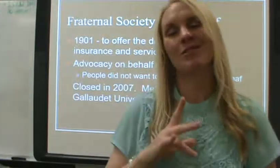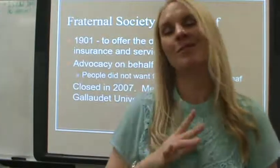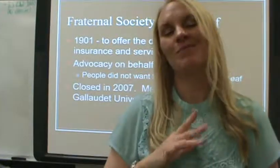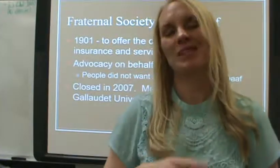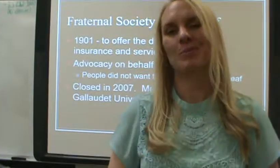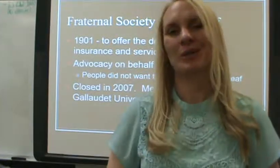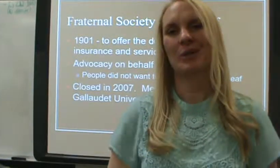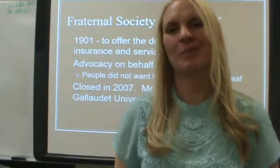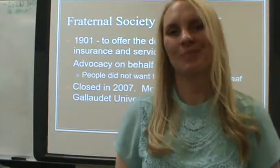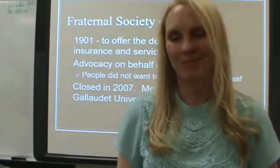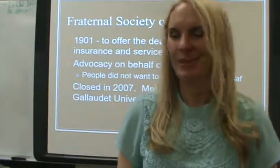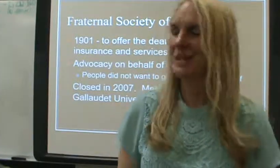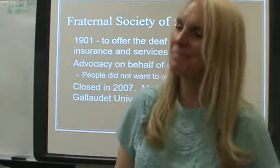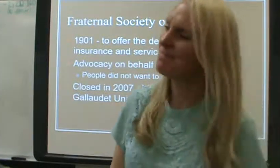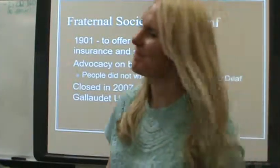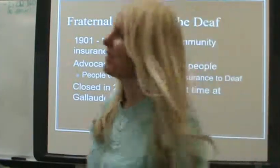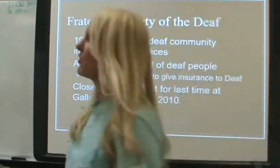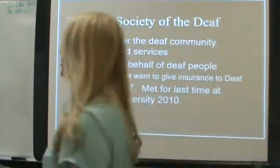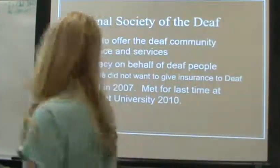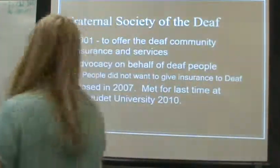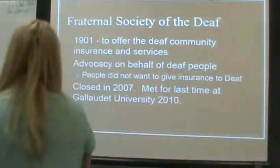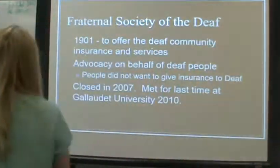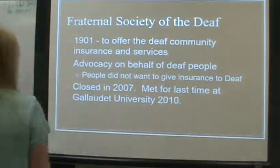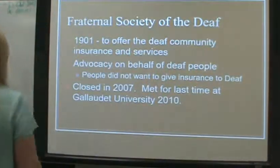so that's pretty cool. Fraternal Society.